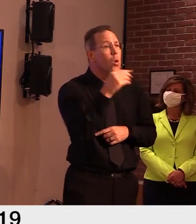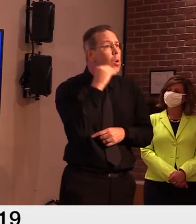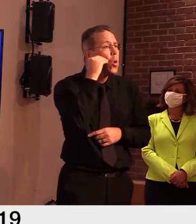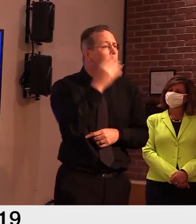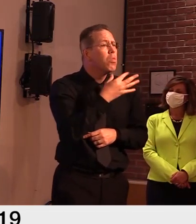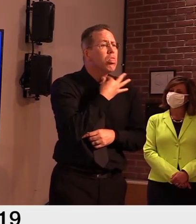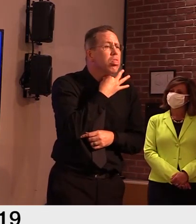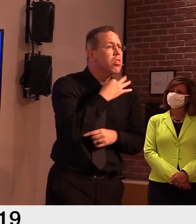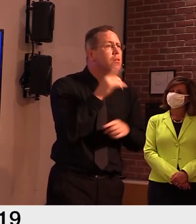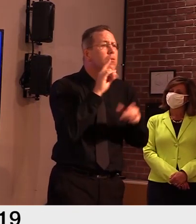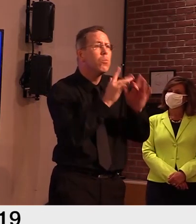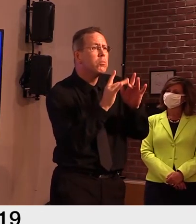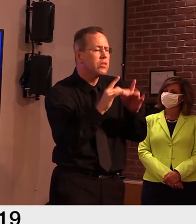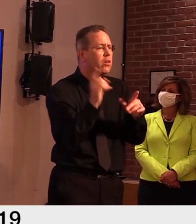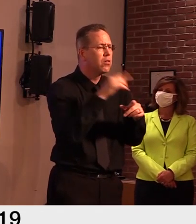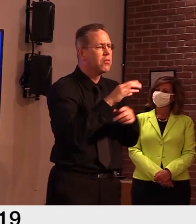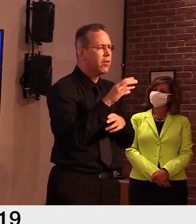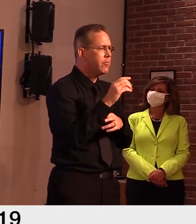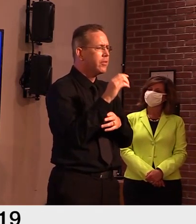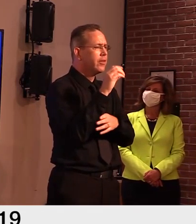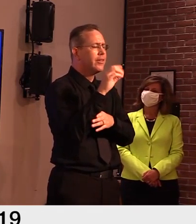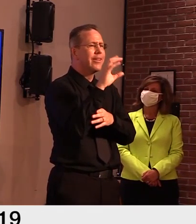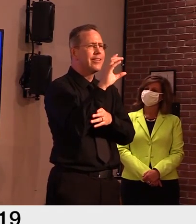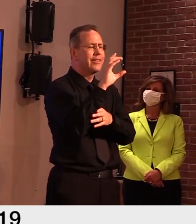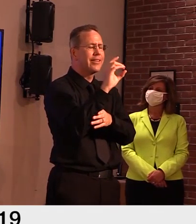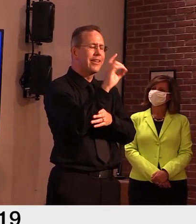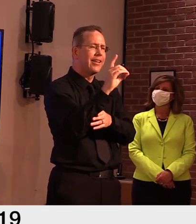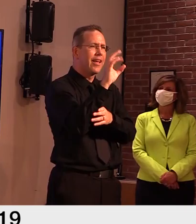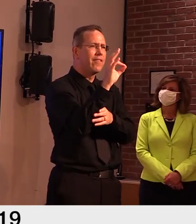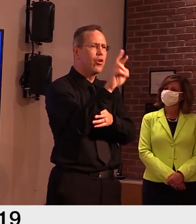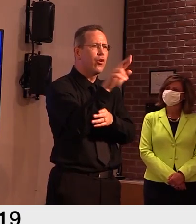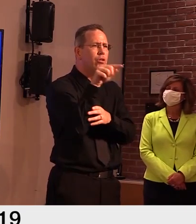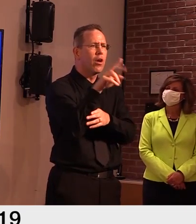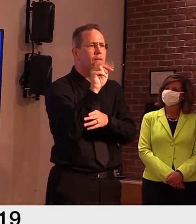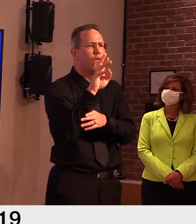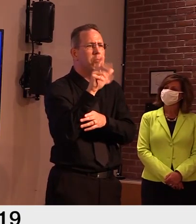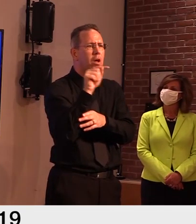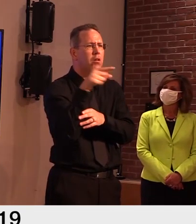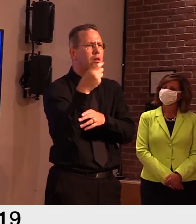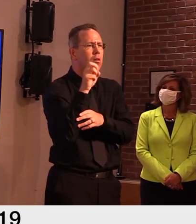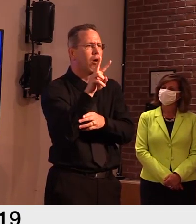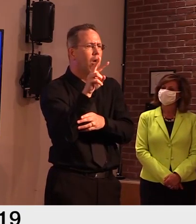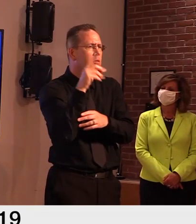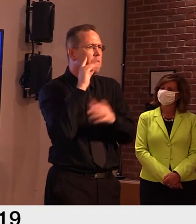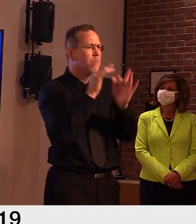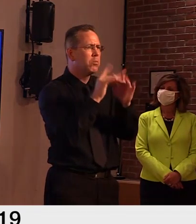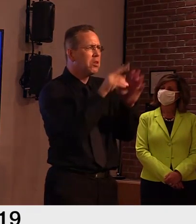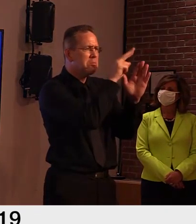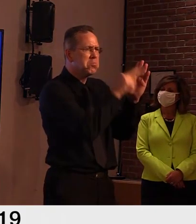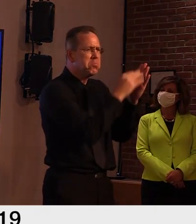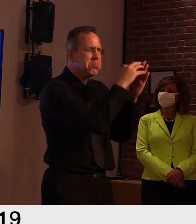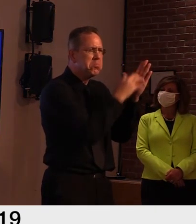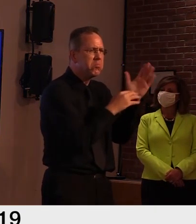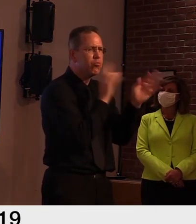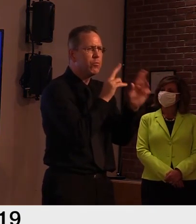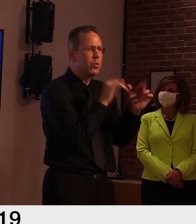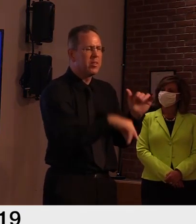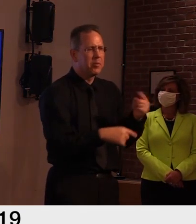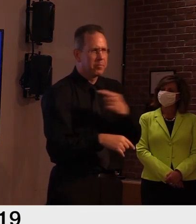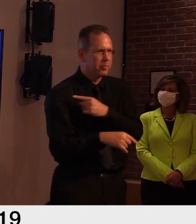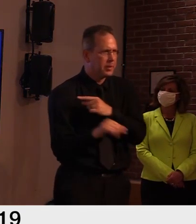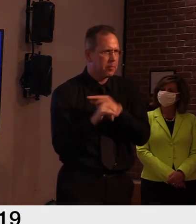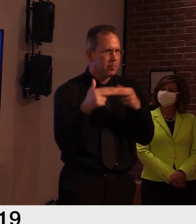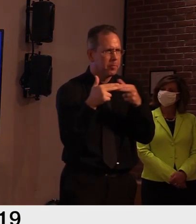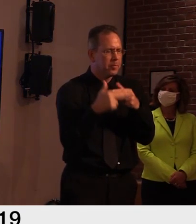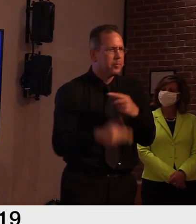counties that are included in the number of counties that do not require a quarantine. As always, for those watching at home, you